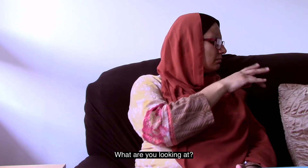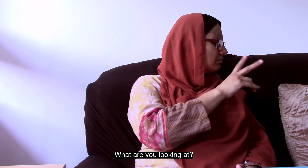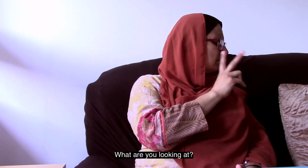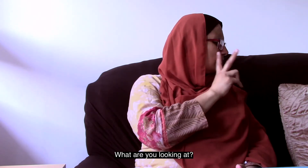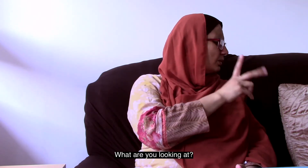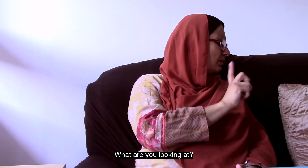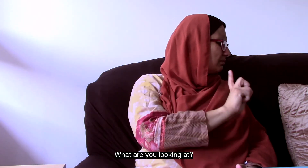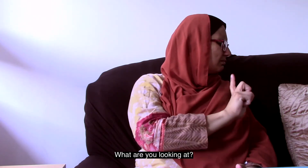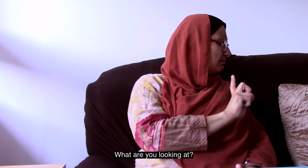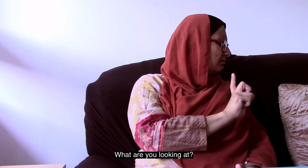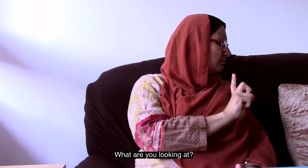What are you looking at?